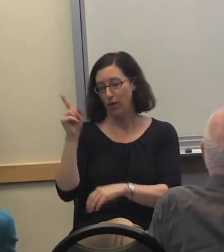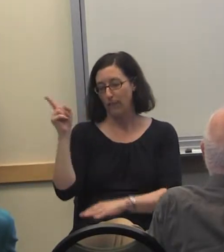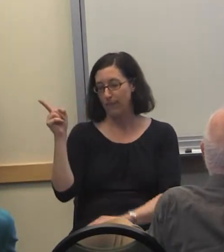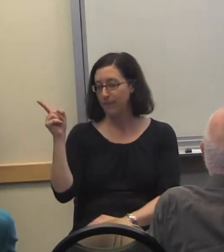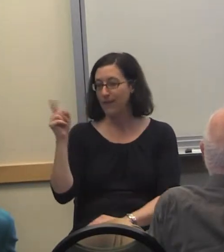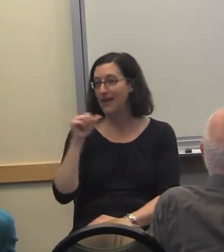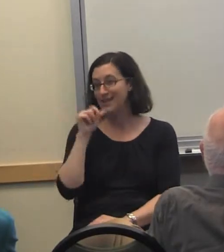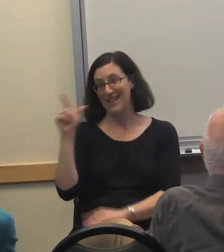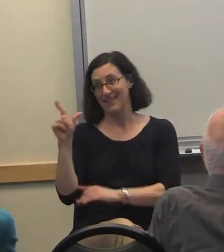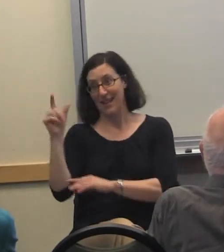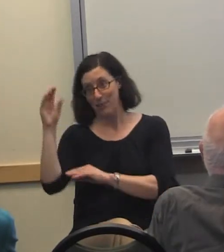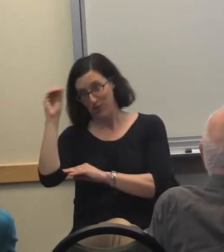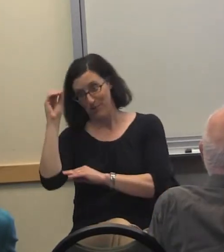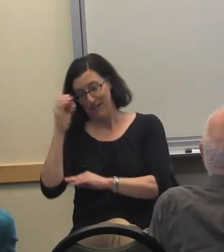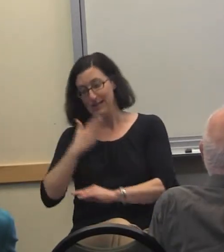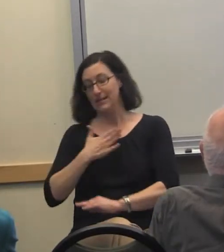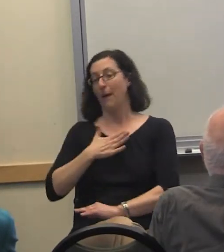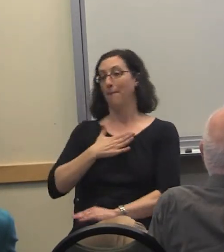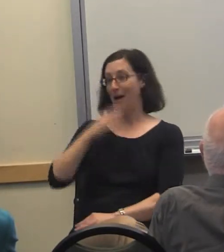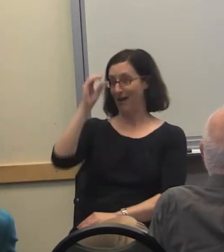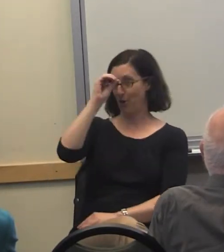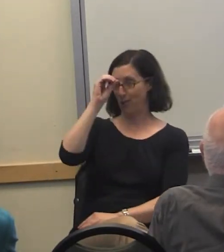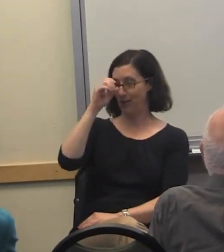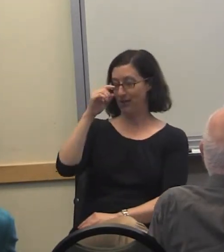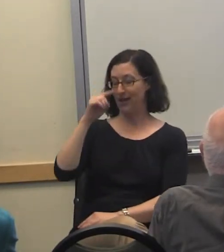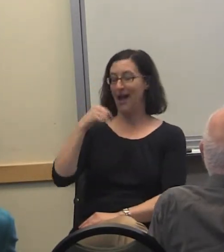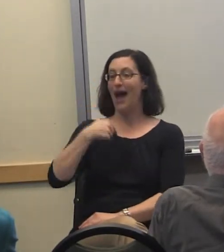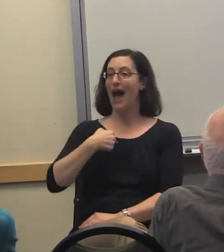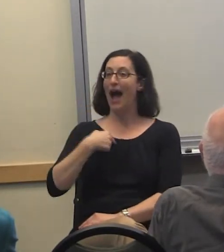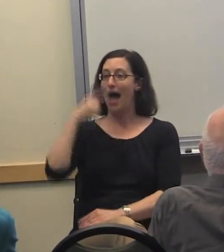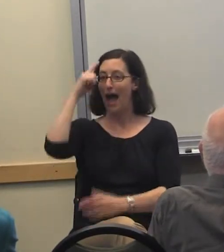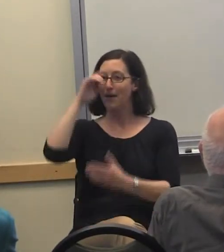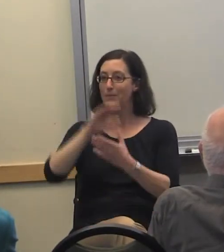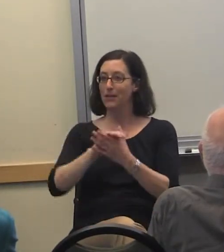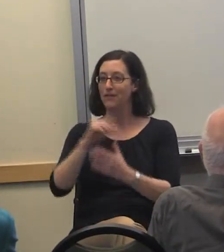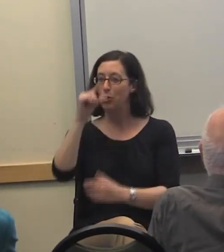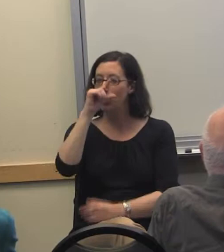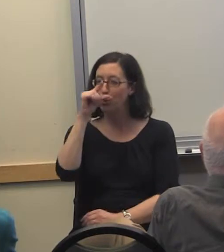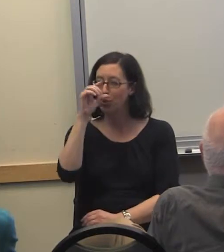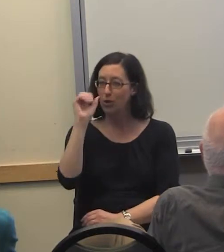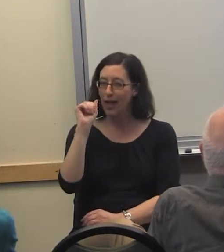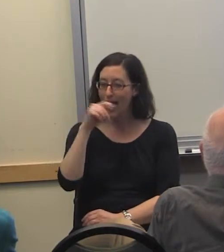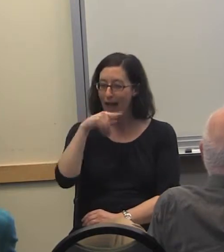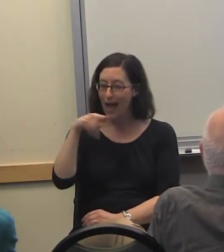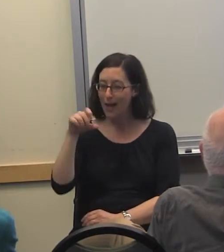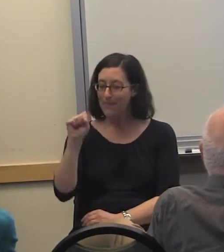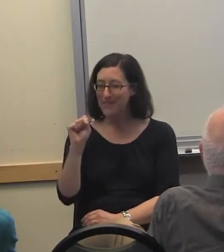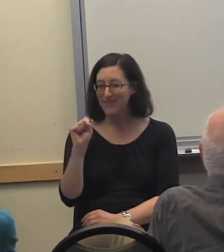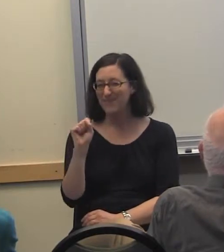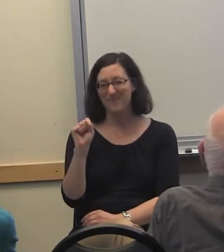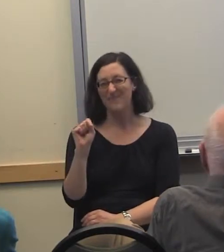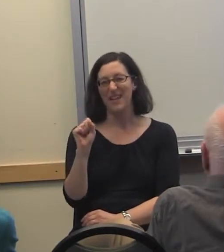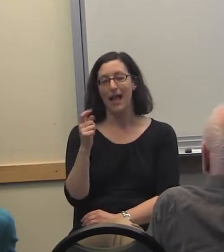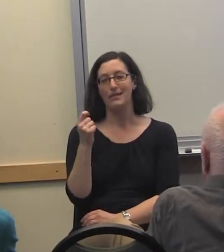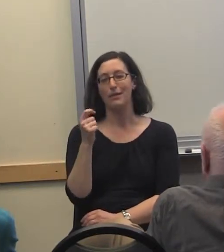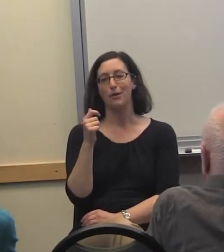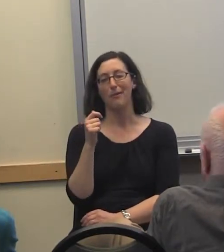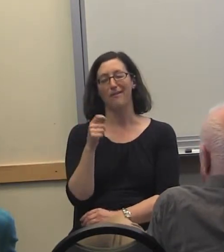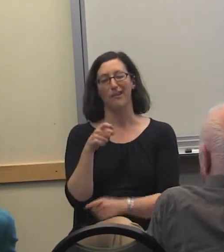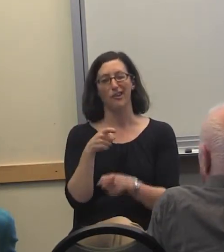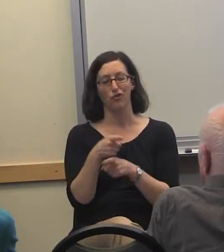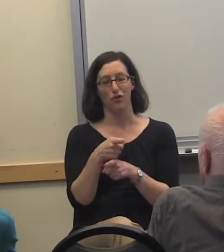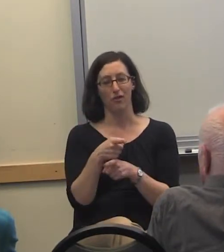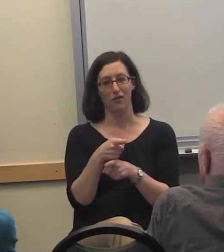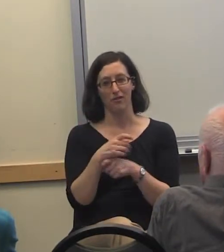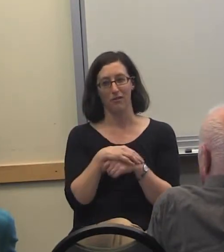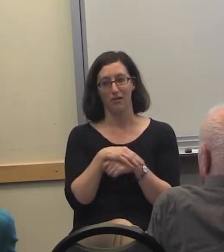I believe that what Google has done with the apps is a bit of a bait and switch, because the Google Productivity Suite